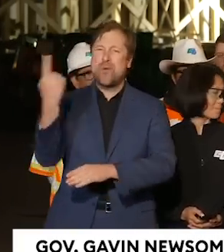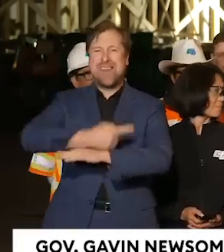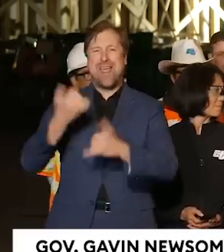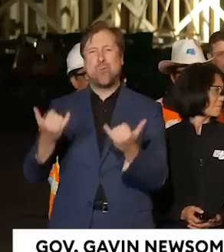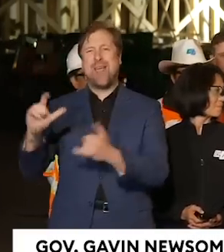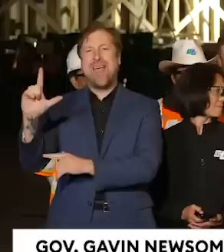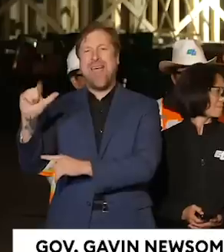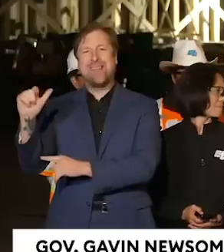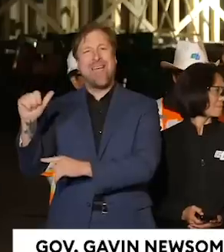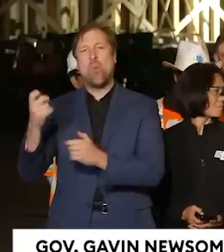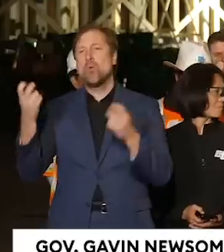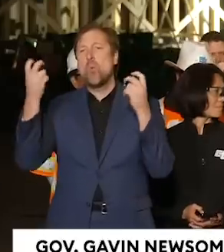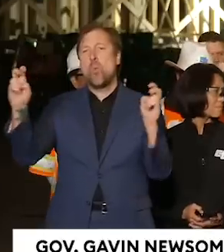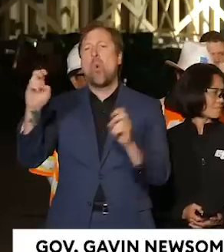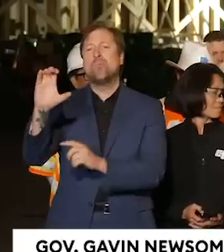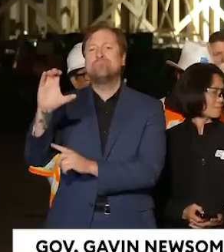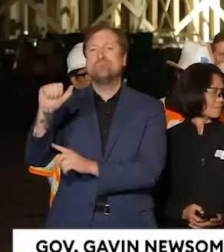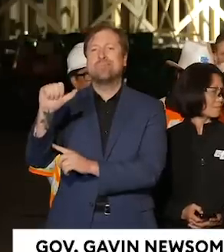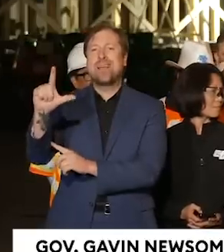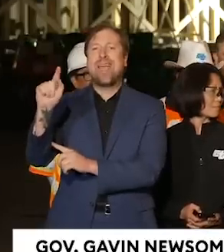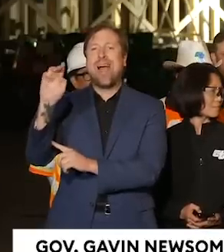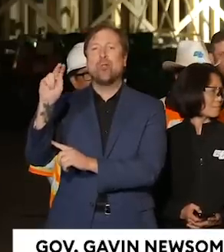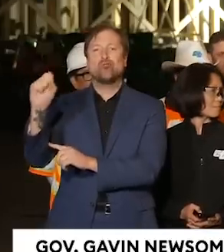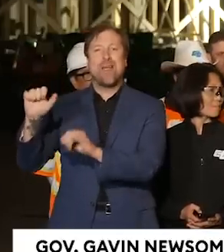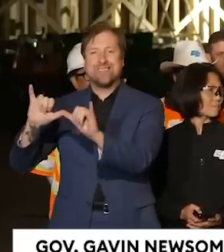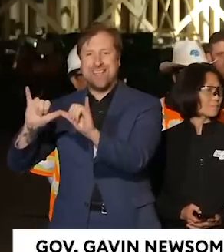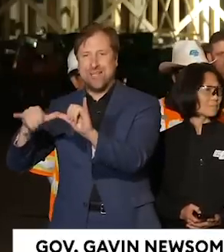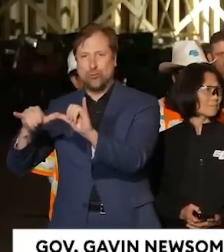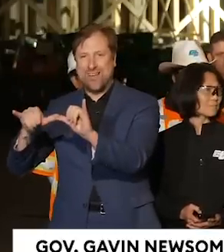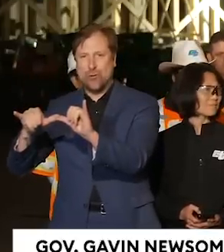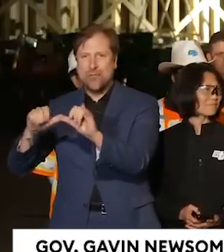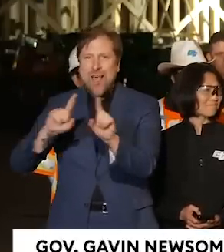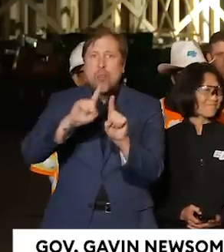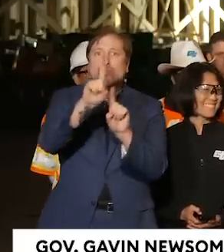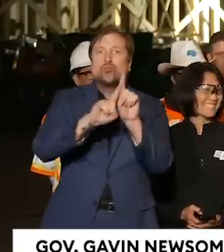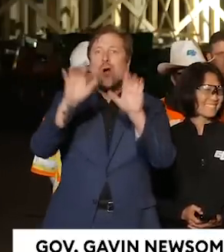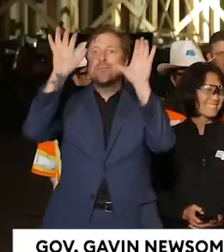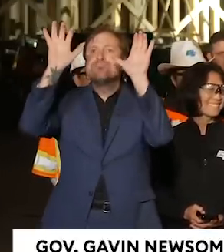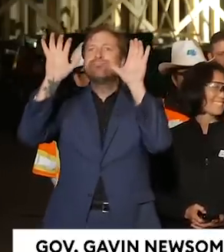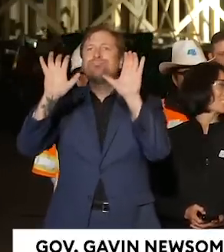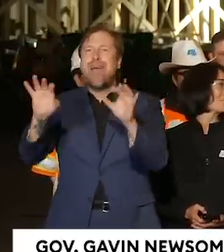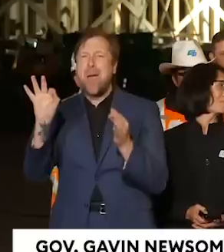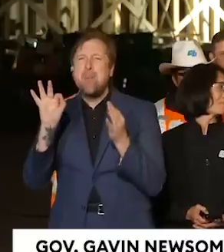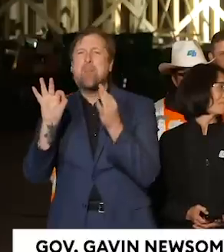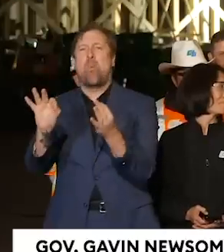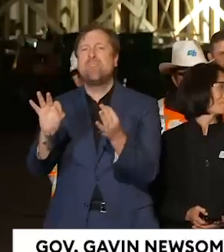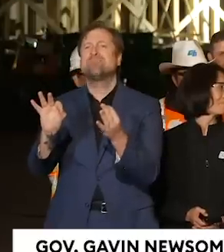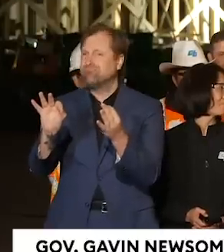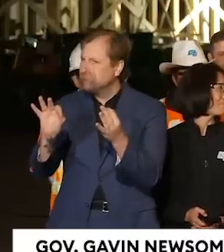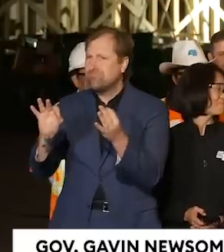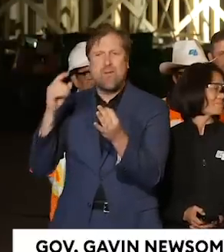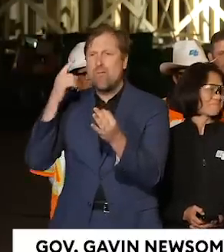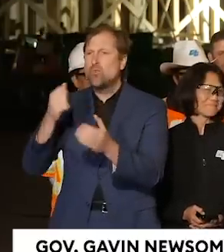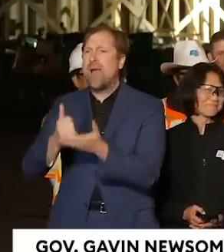to quote one of the Caltrans engineers, all of the stars have been aligned on behalf of